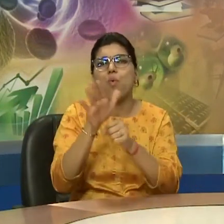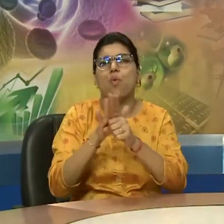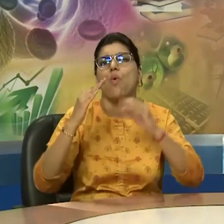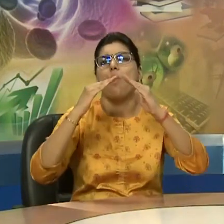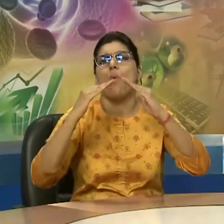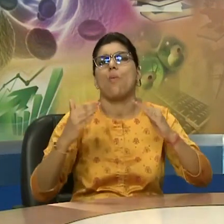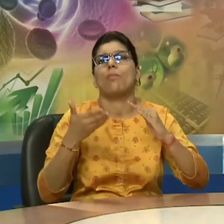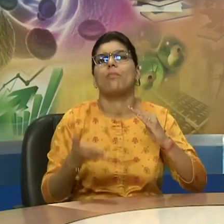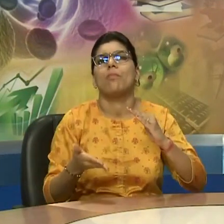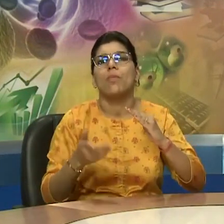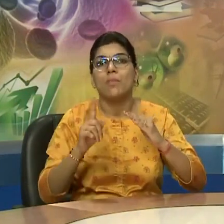instead